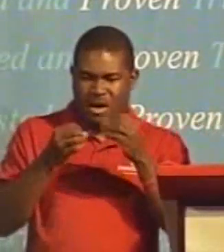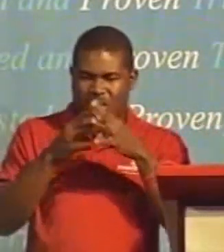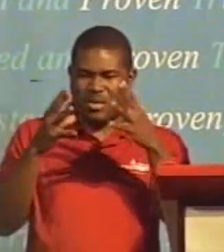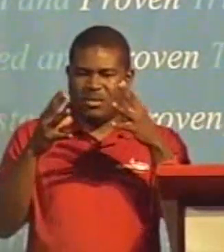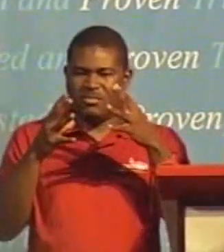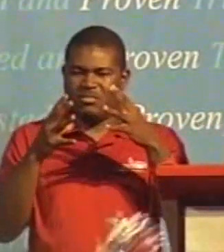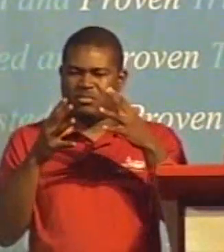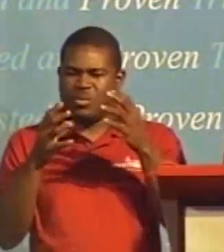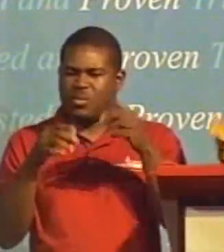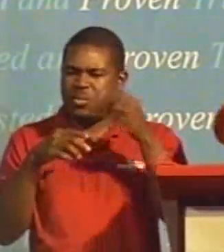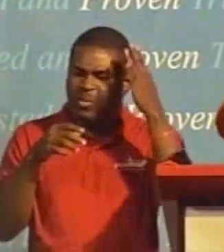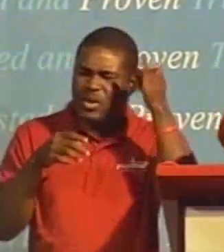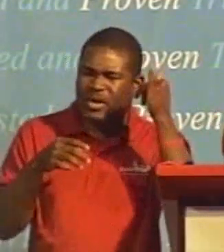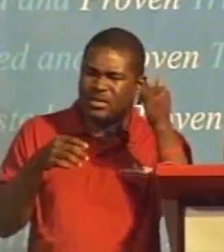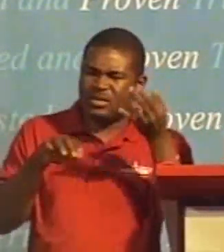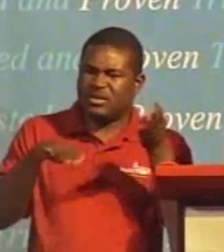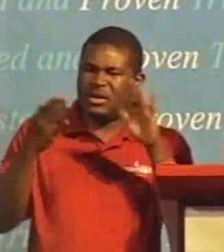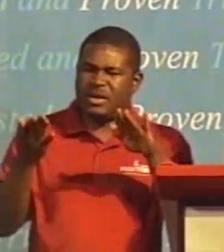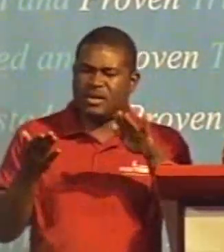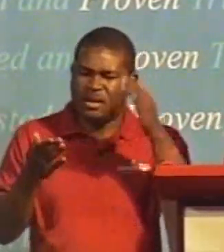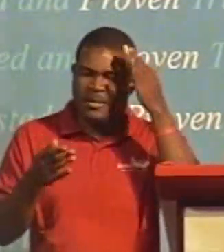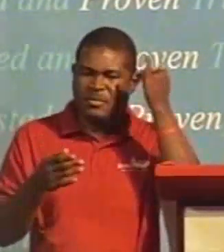now? Because the FNM in?